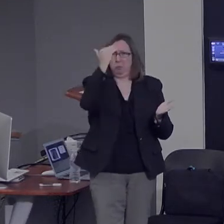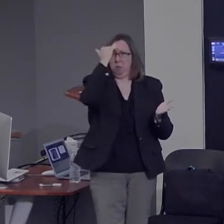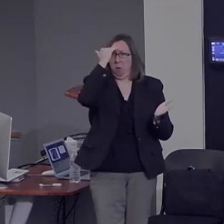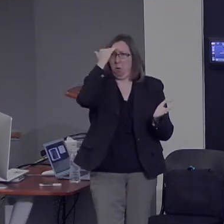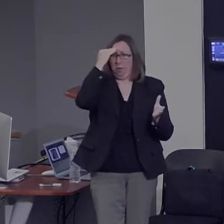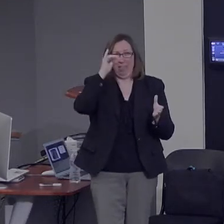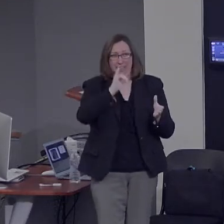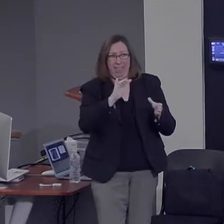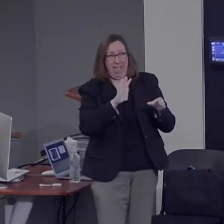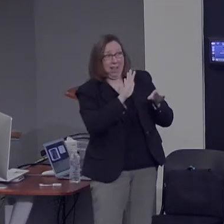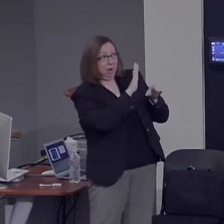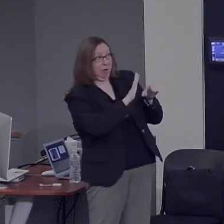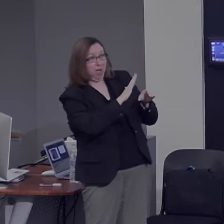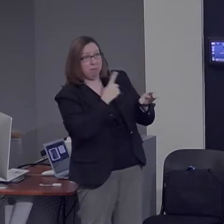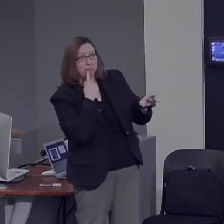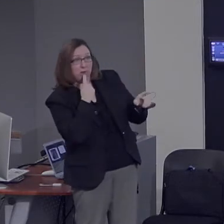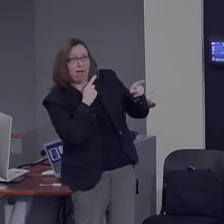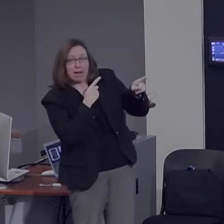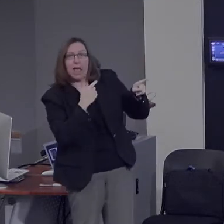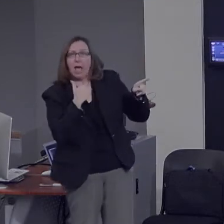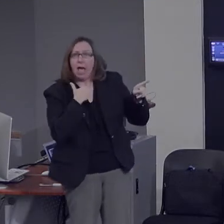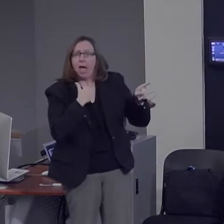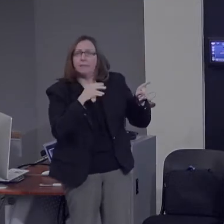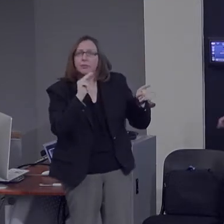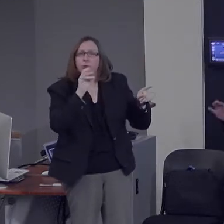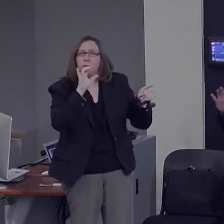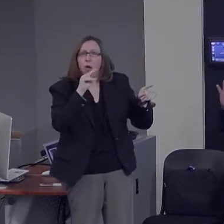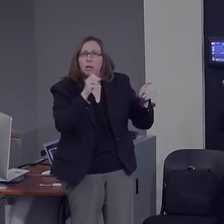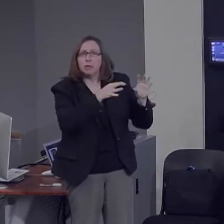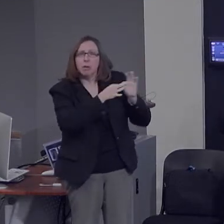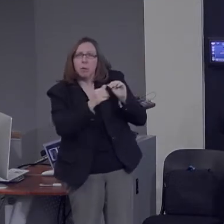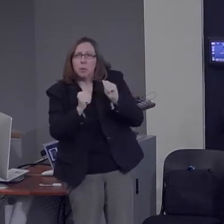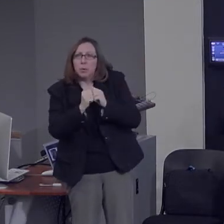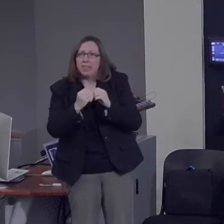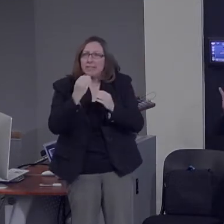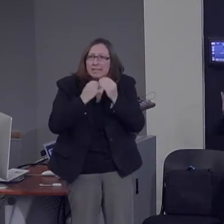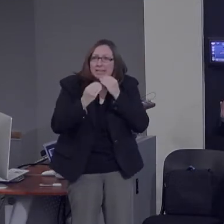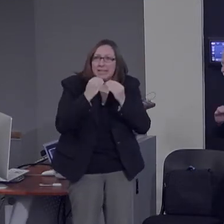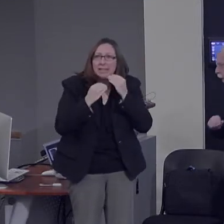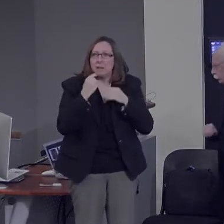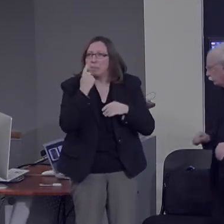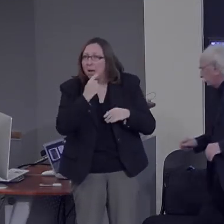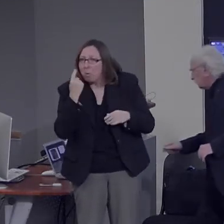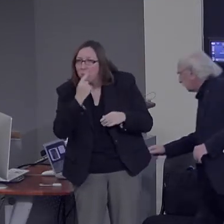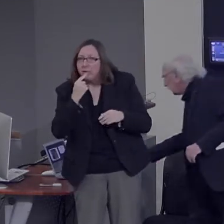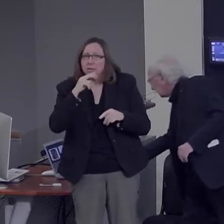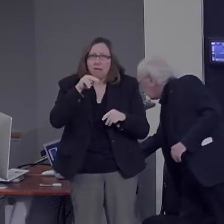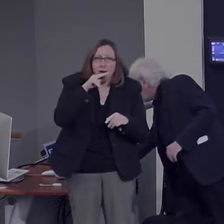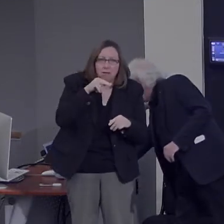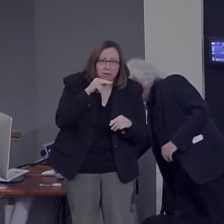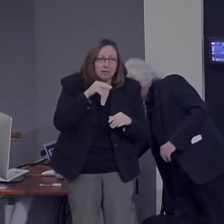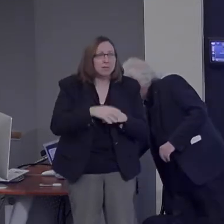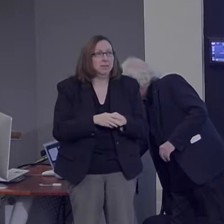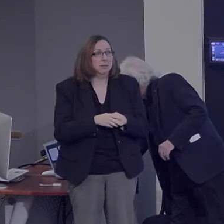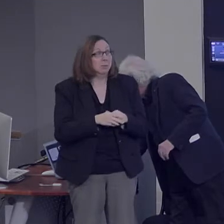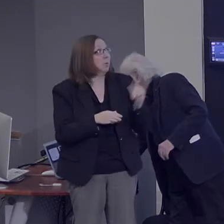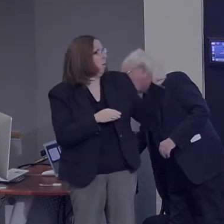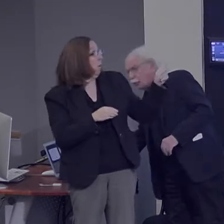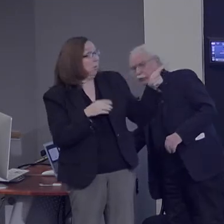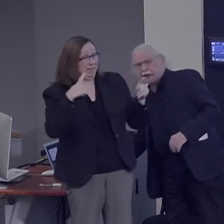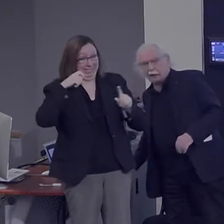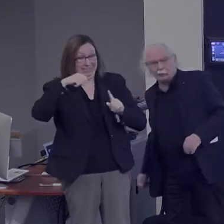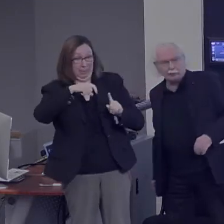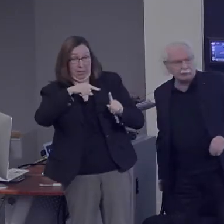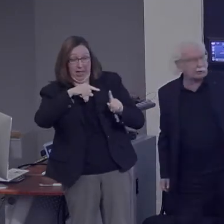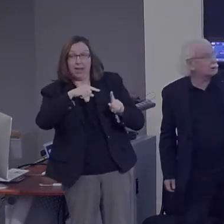to texture of the food and so on. Anyway, ingestive, positive ingestion. Now I